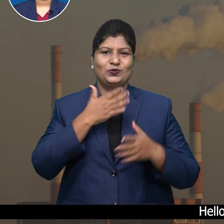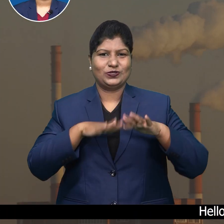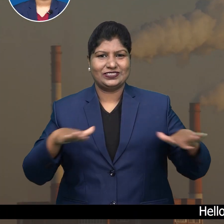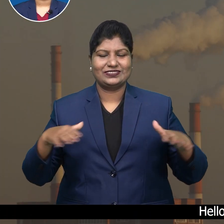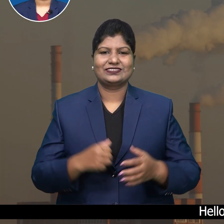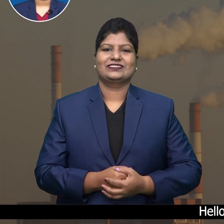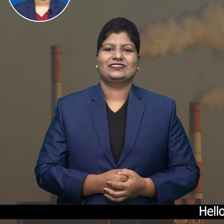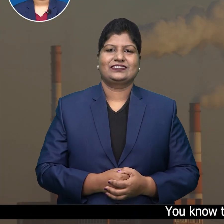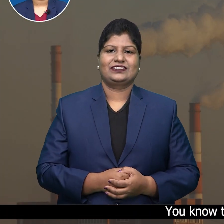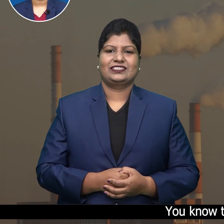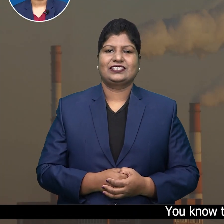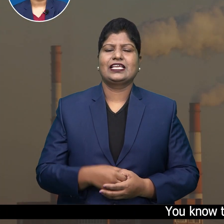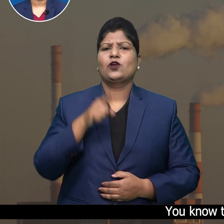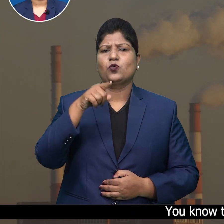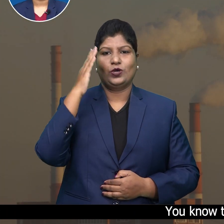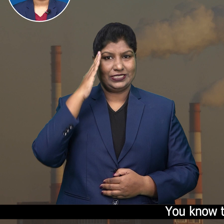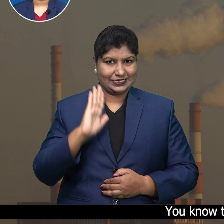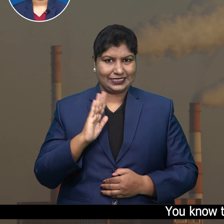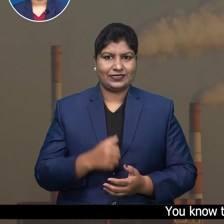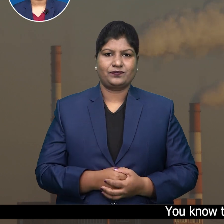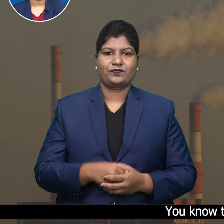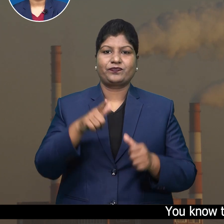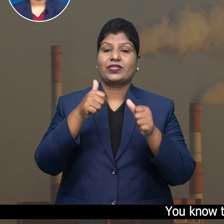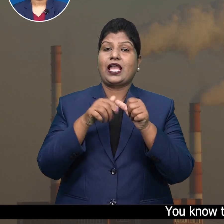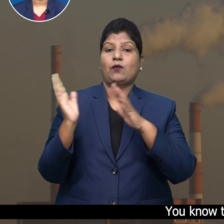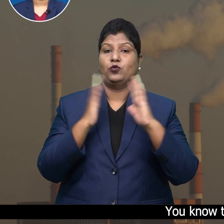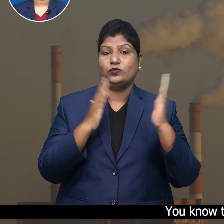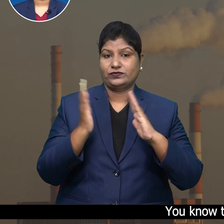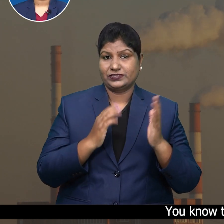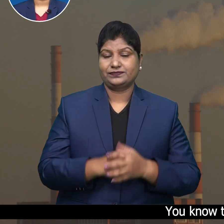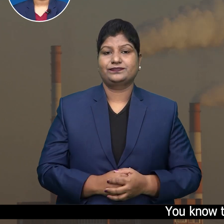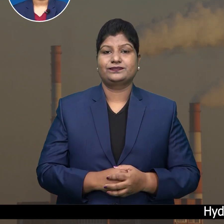students. You know that atmosphere,